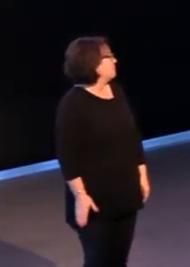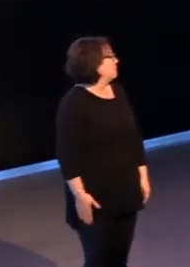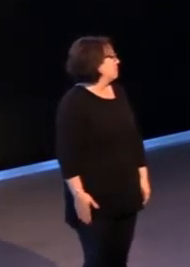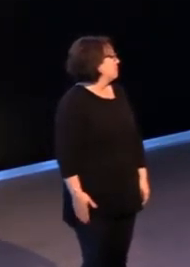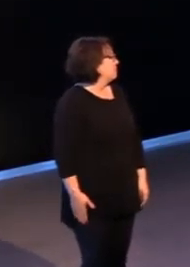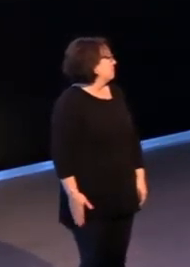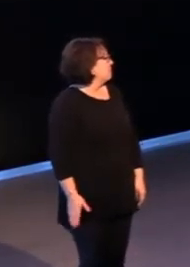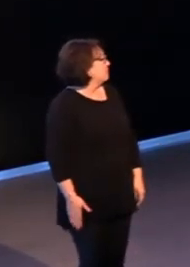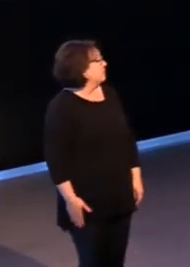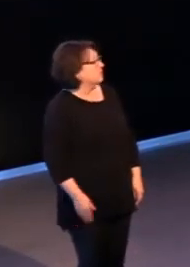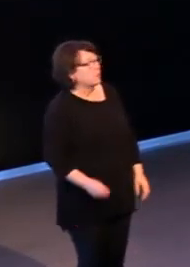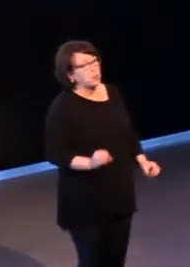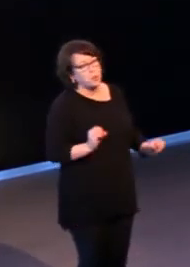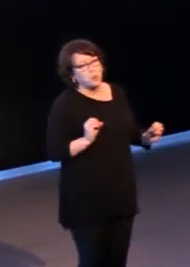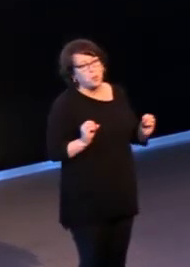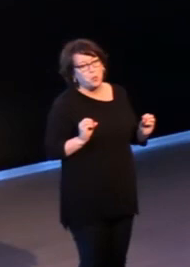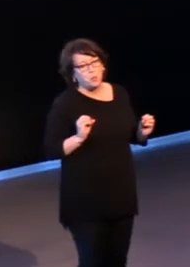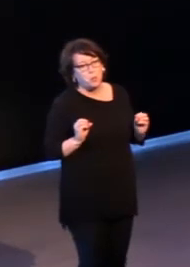oh,